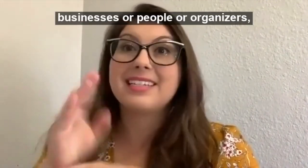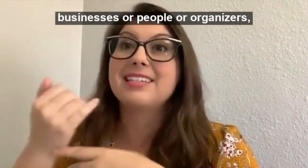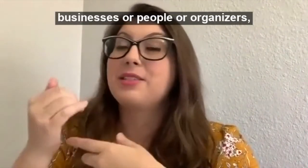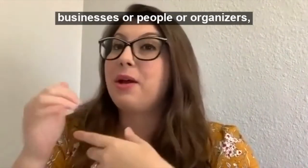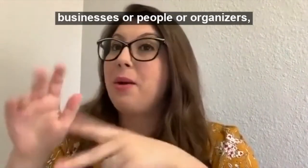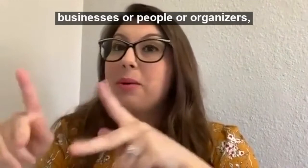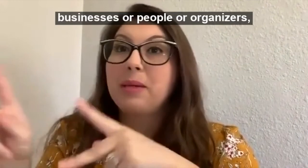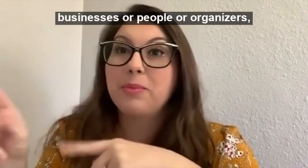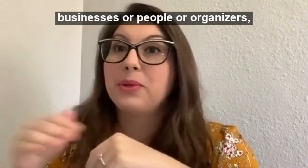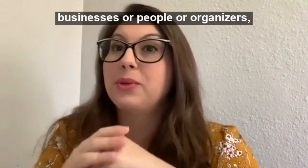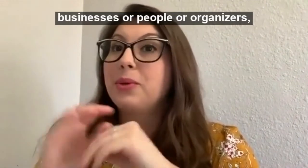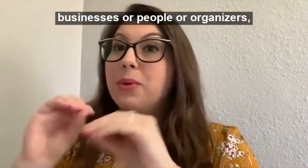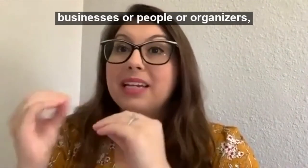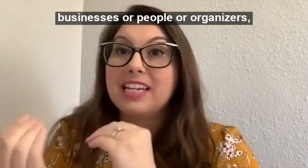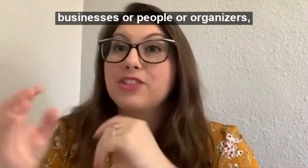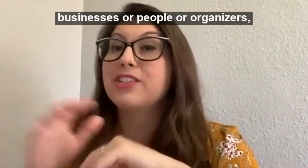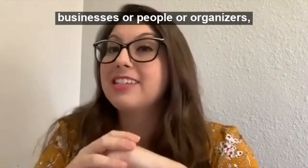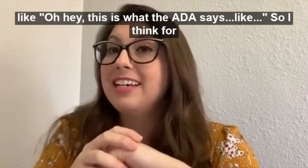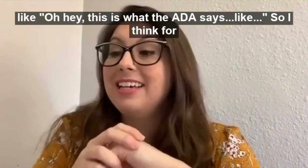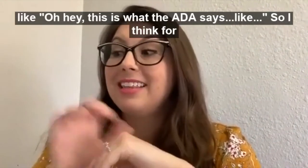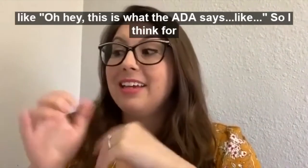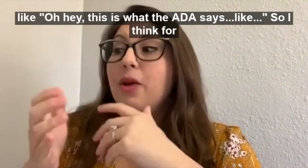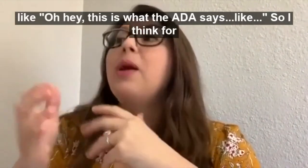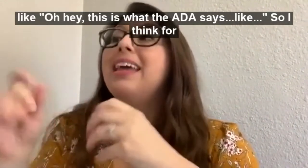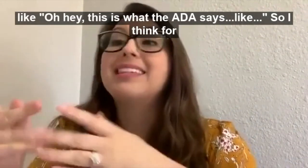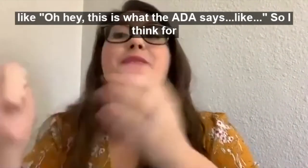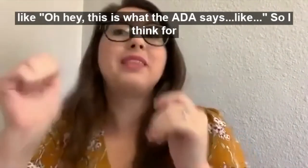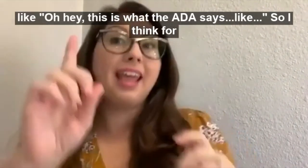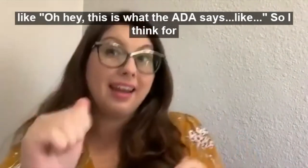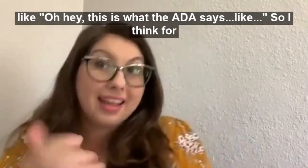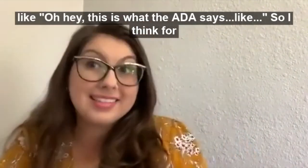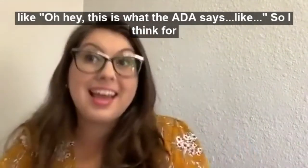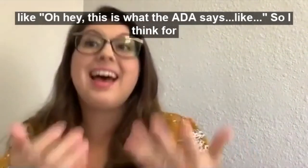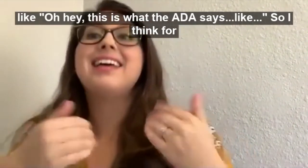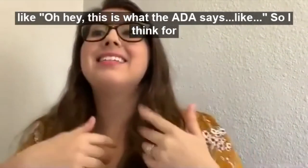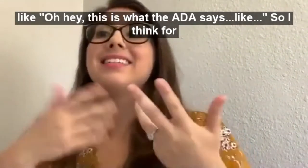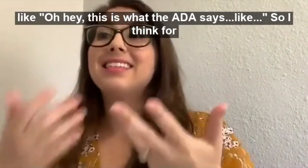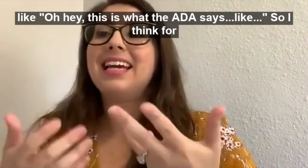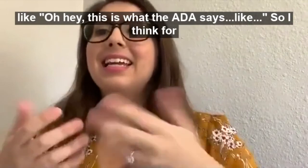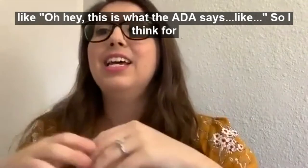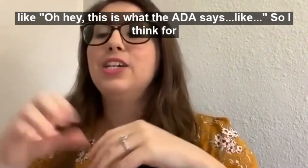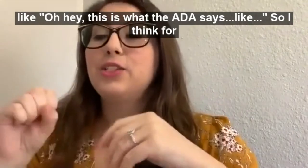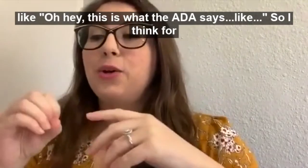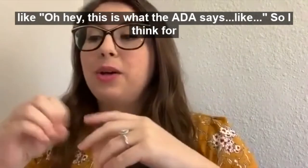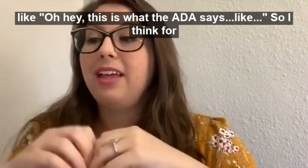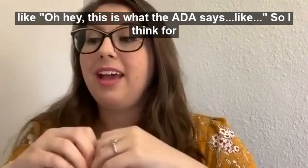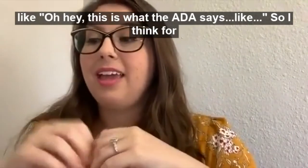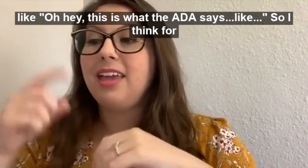businesses or people or organizers, and okay, this is what the ADA says. Like, so I think